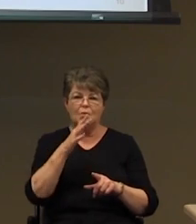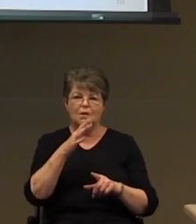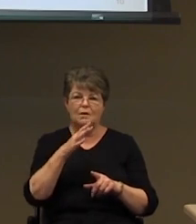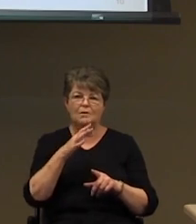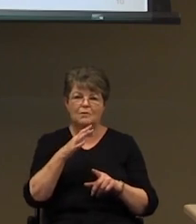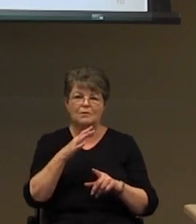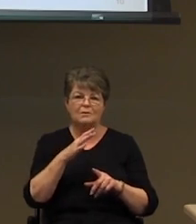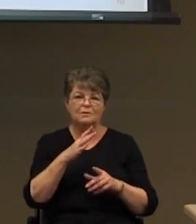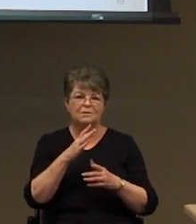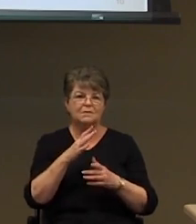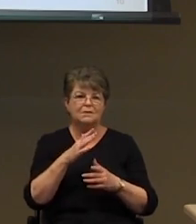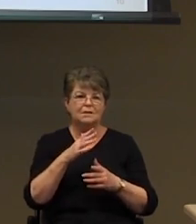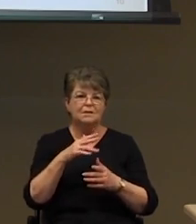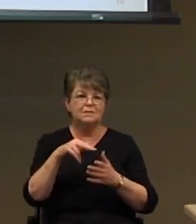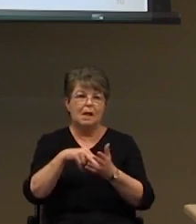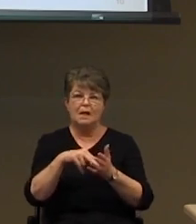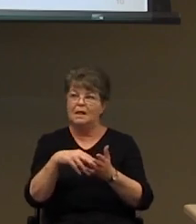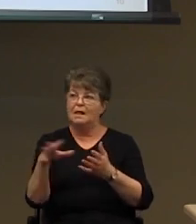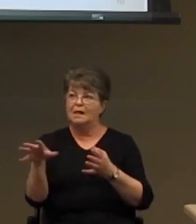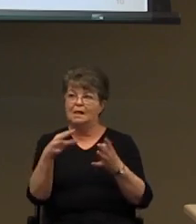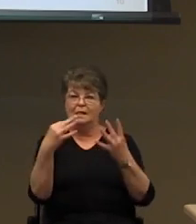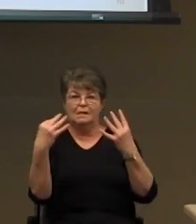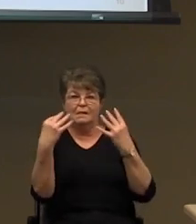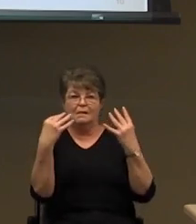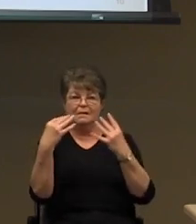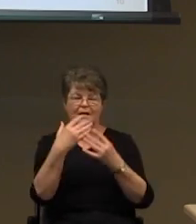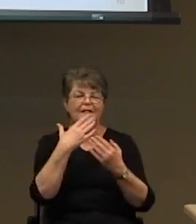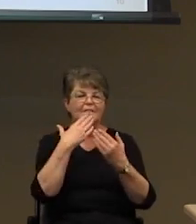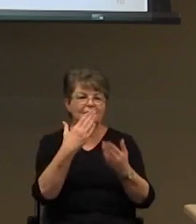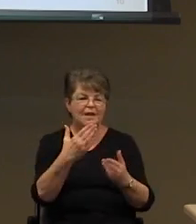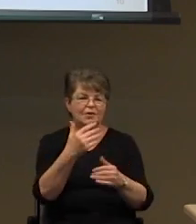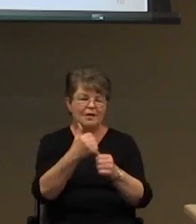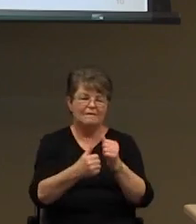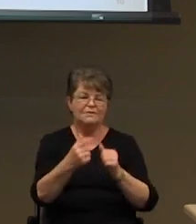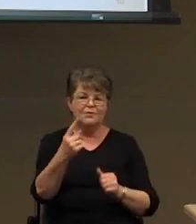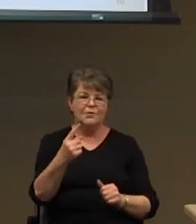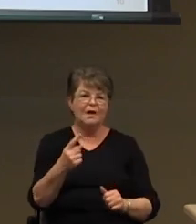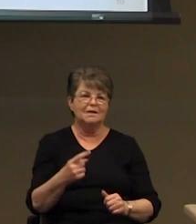your responsibilities of standing here staring at me. So thank you, everybody.